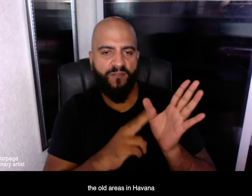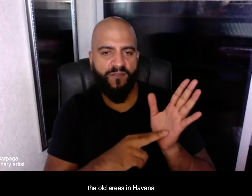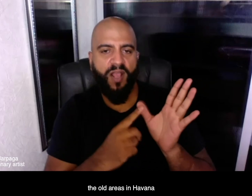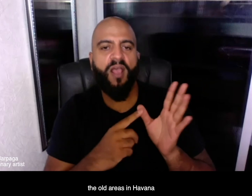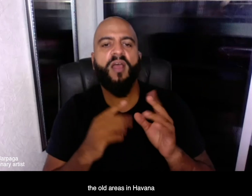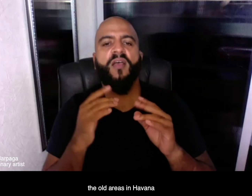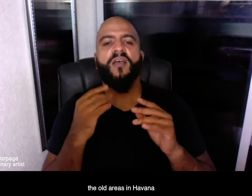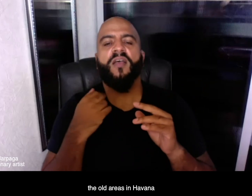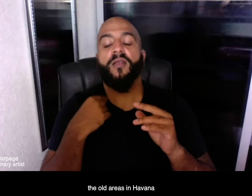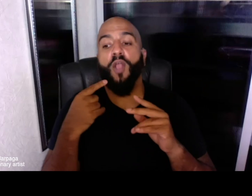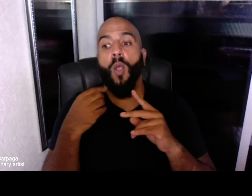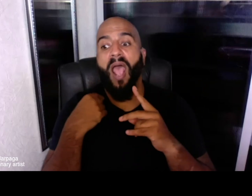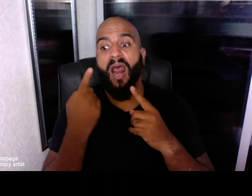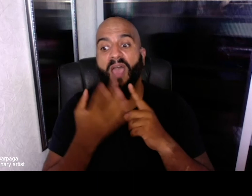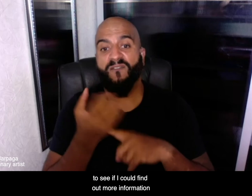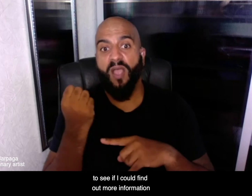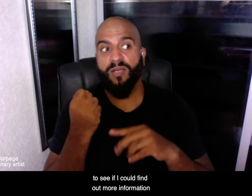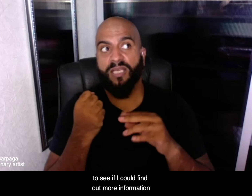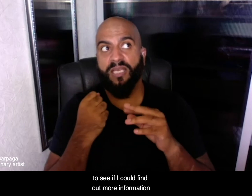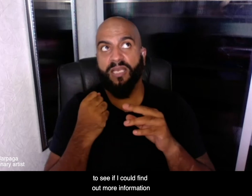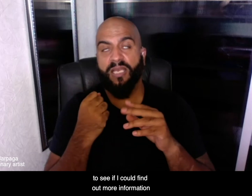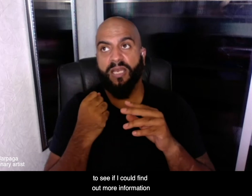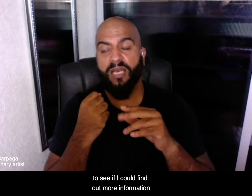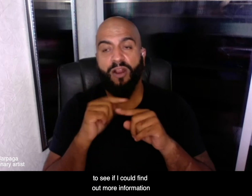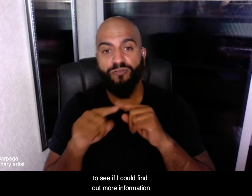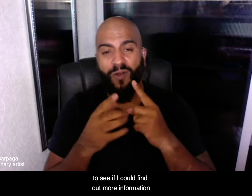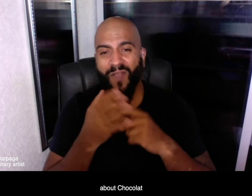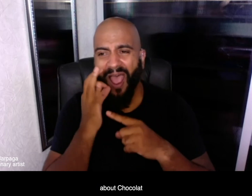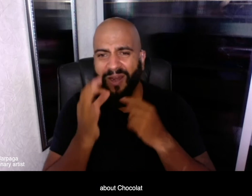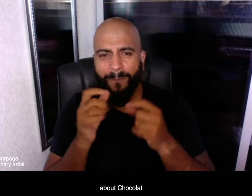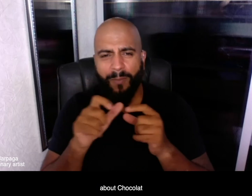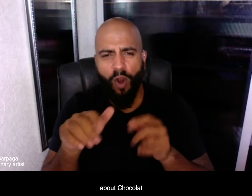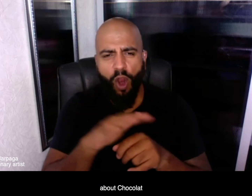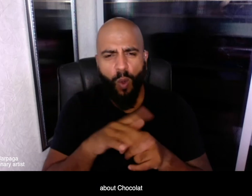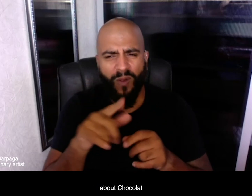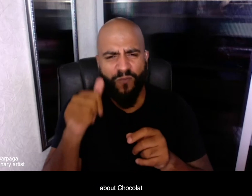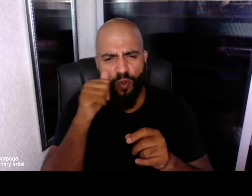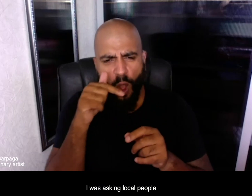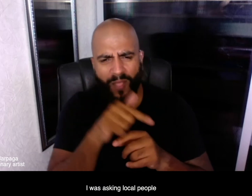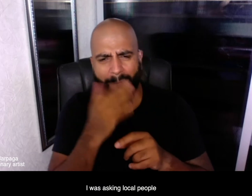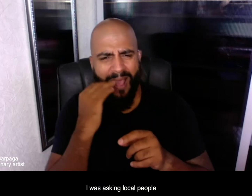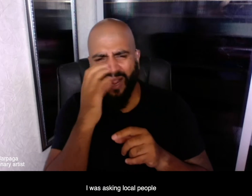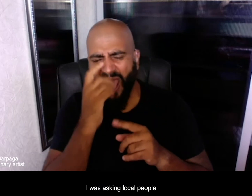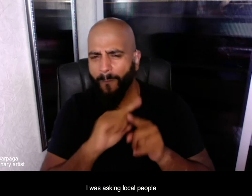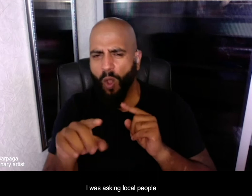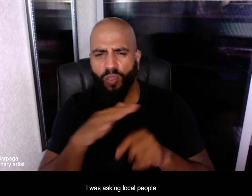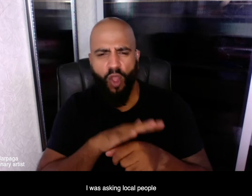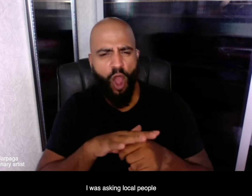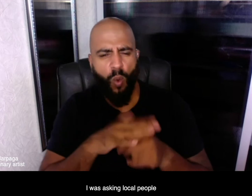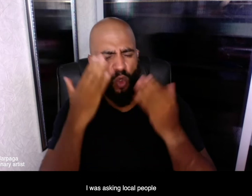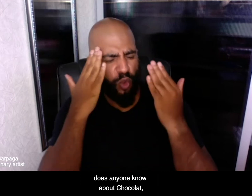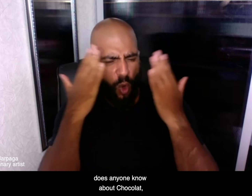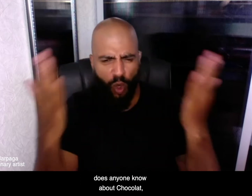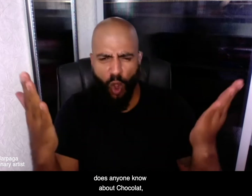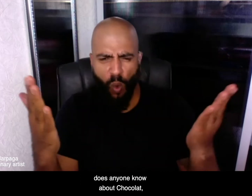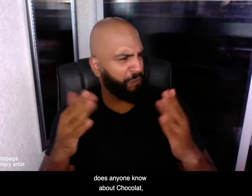areas in Havana to see if I could find out more information about Chocolate. And I was asking local